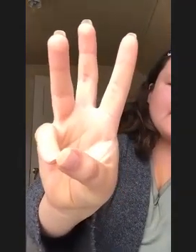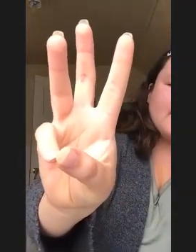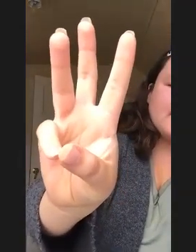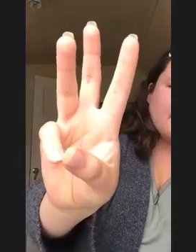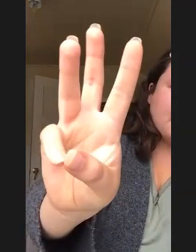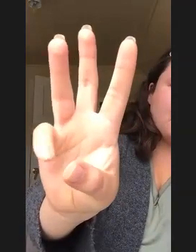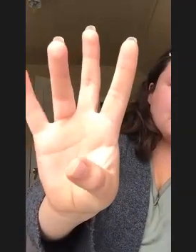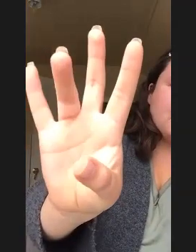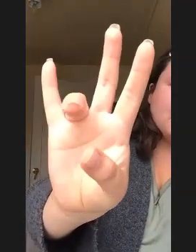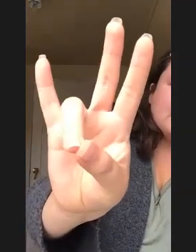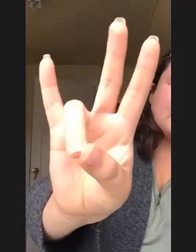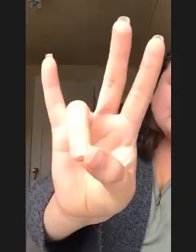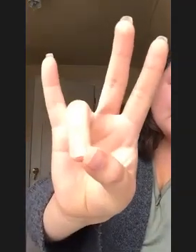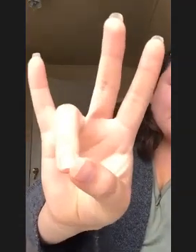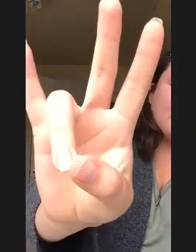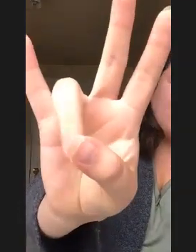of like a W, 7,